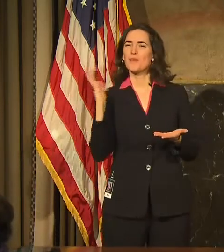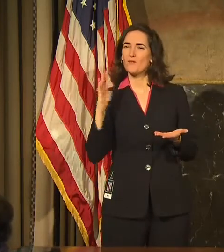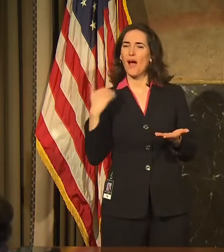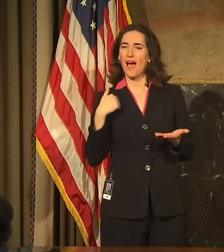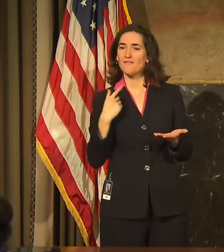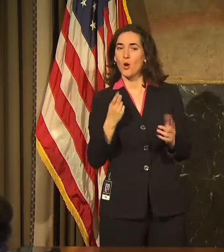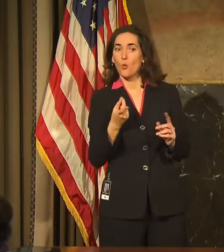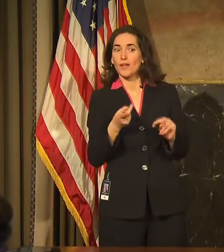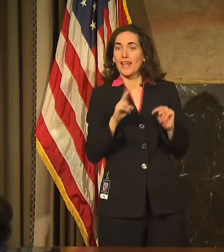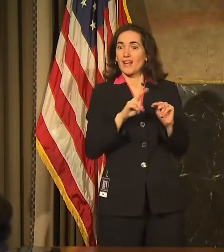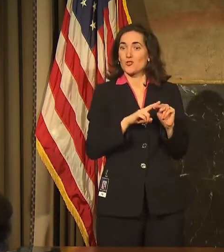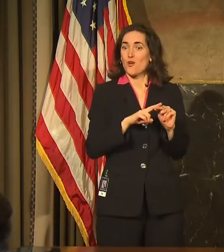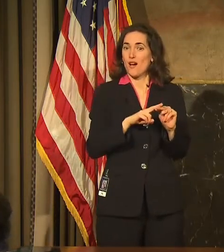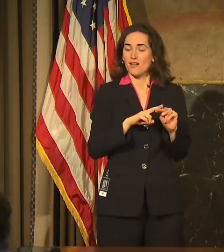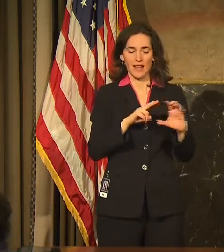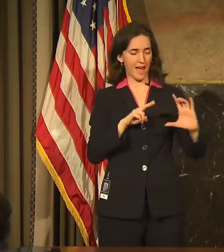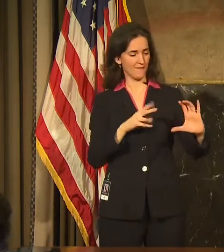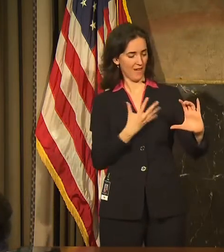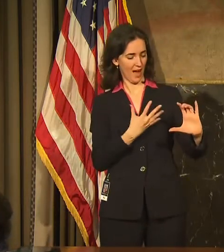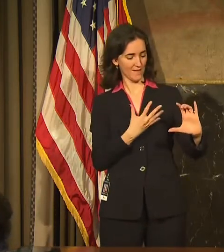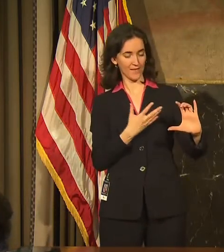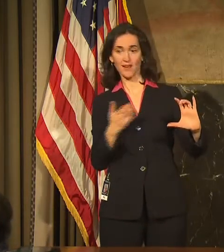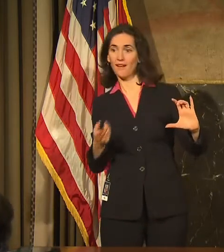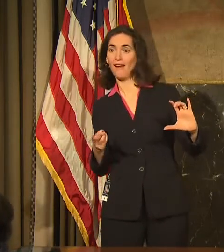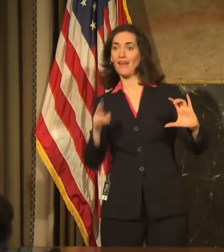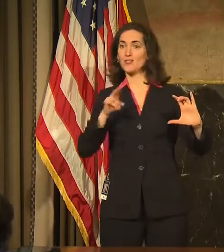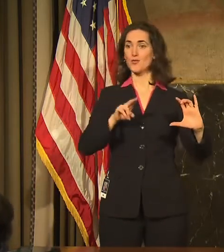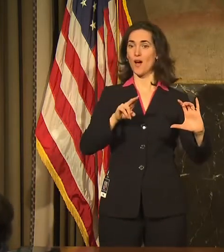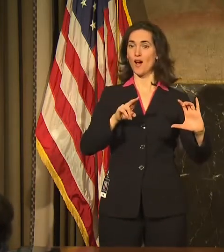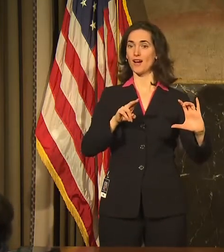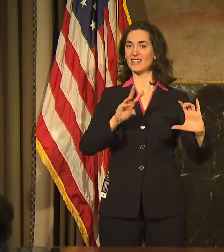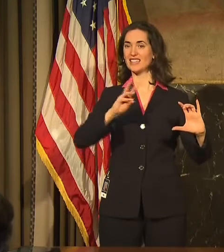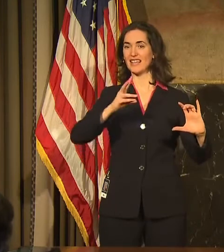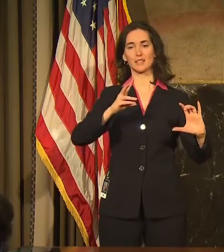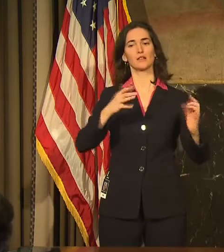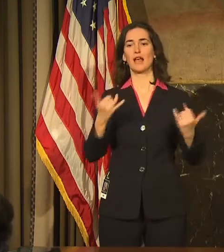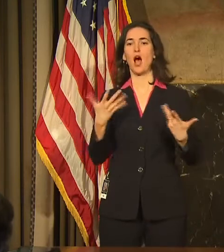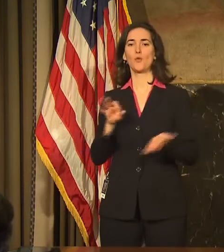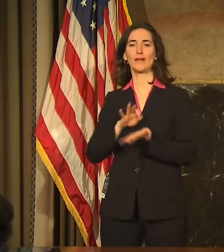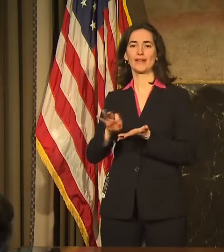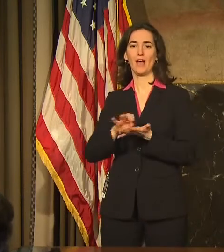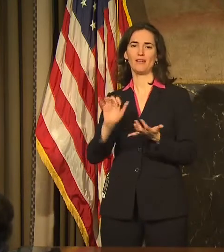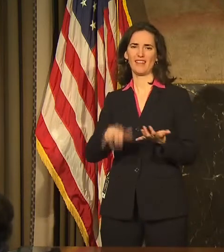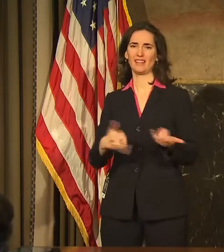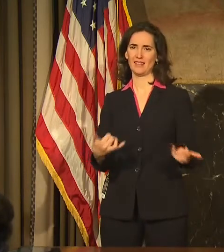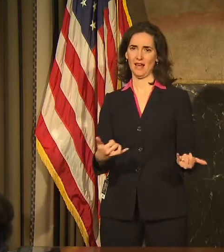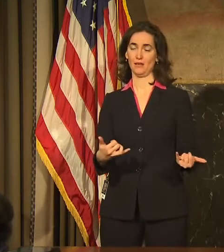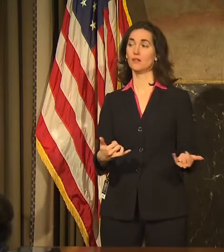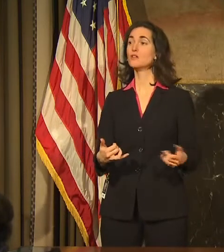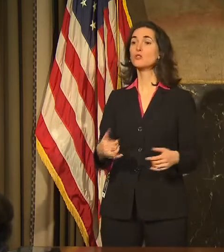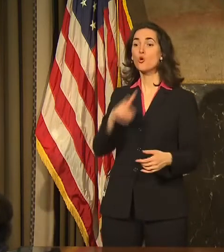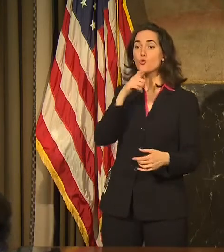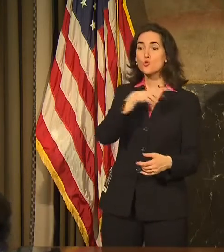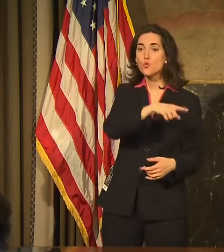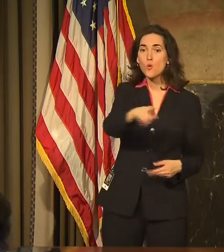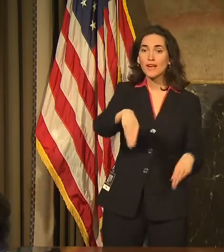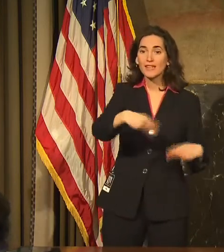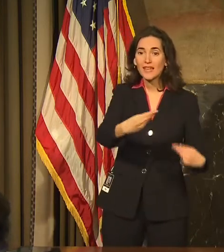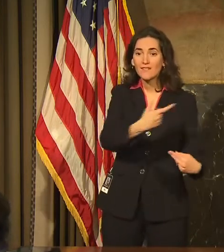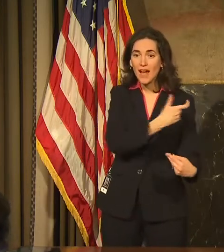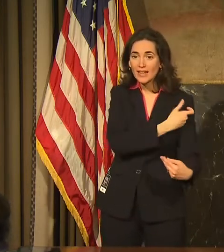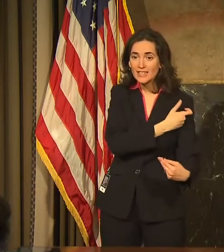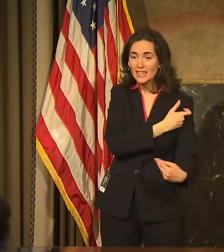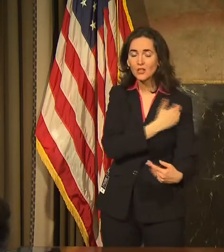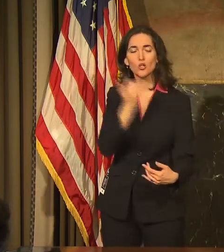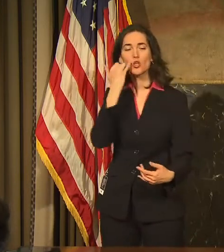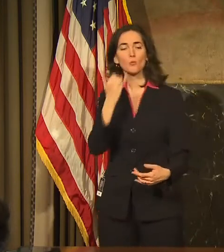have enjoyed won't be there anymore. So in terms of a vaccine provider, if they're being told they're getting,